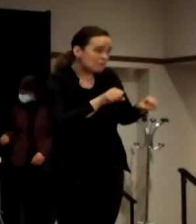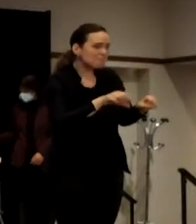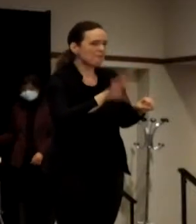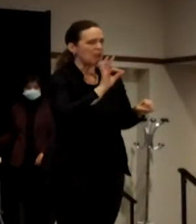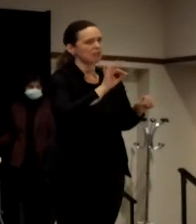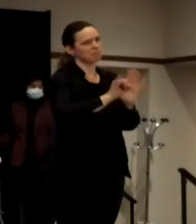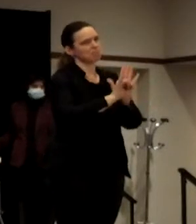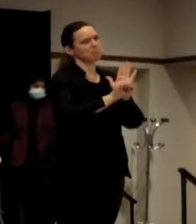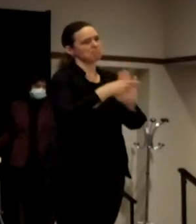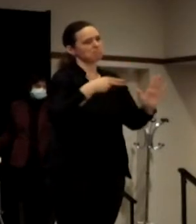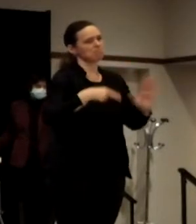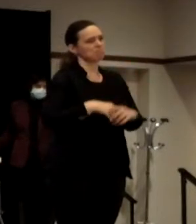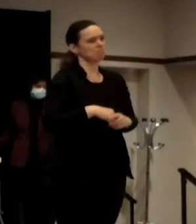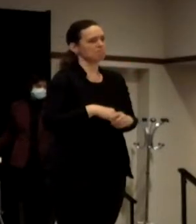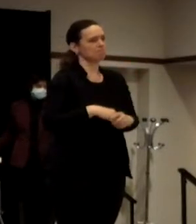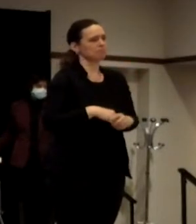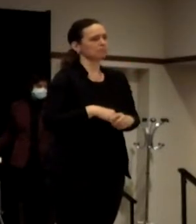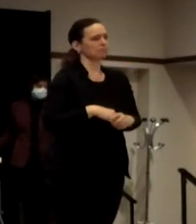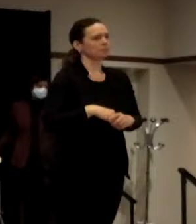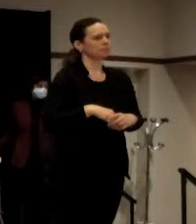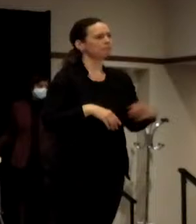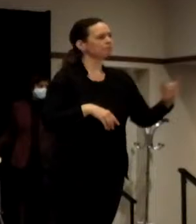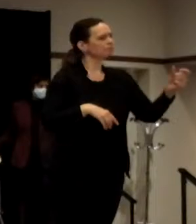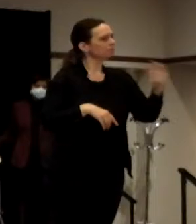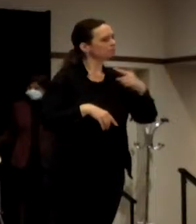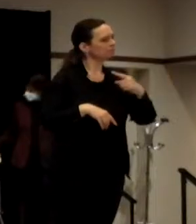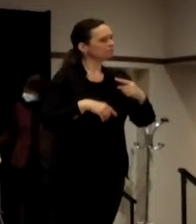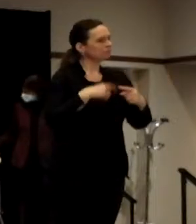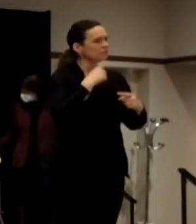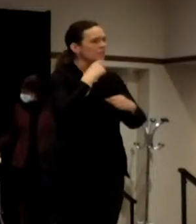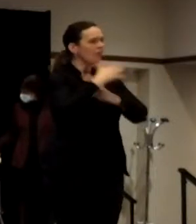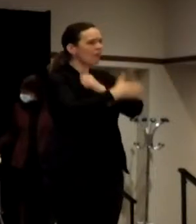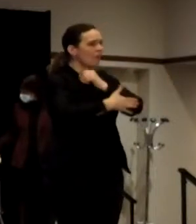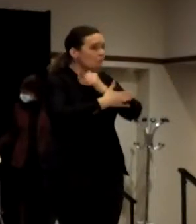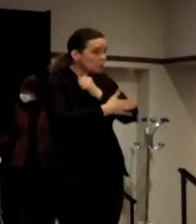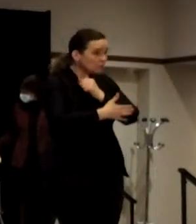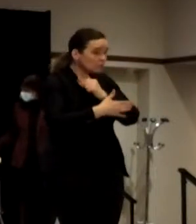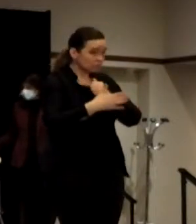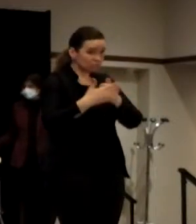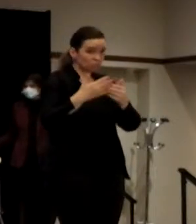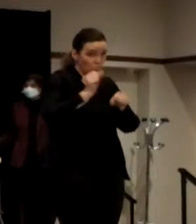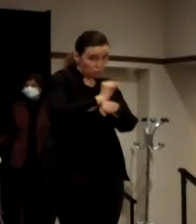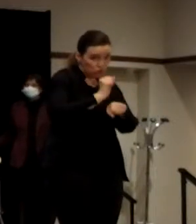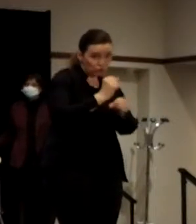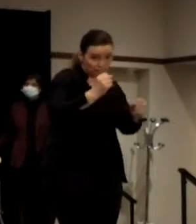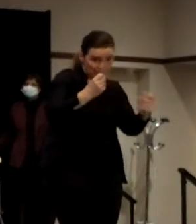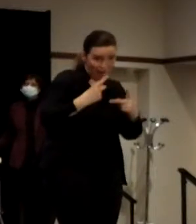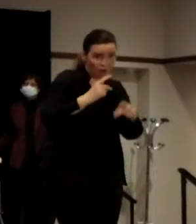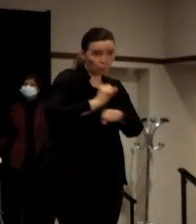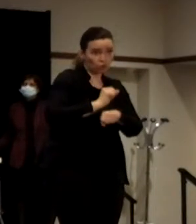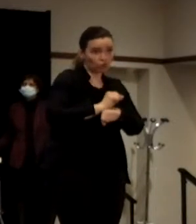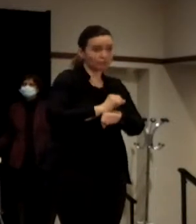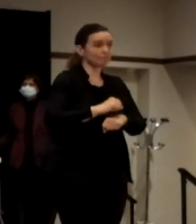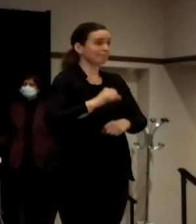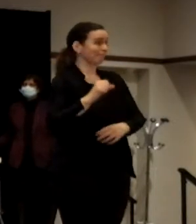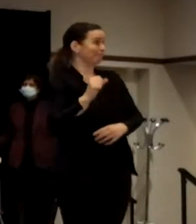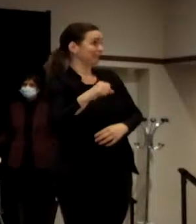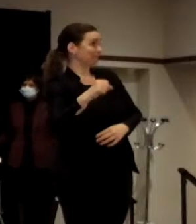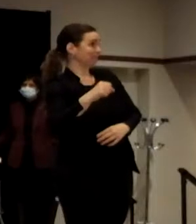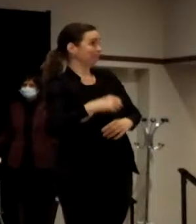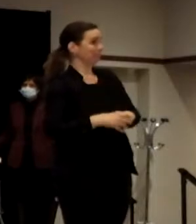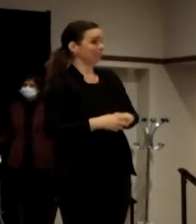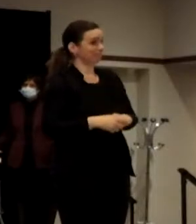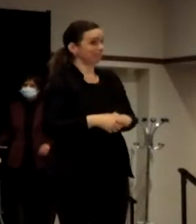When do you said the county workers are coming back into the building, or into the building? Yeah, so they're,